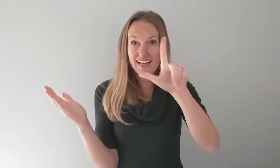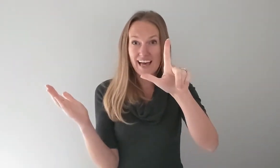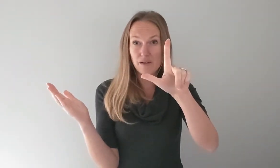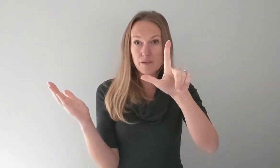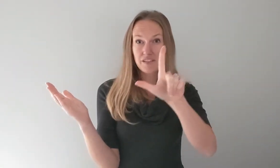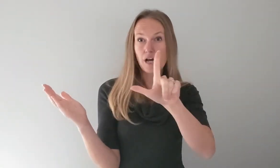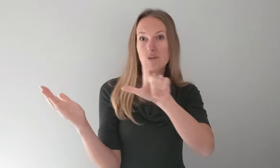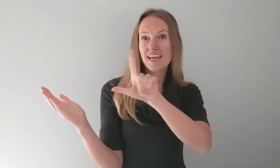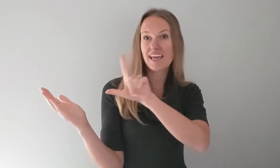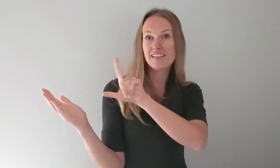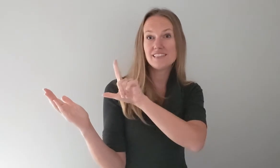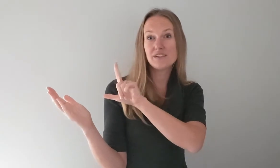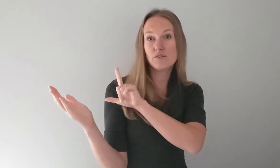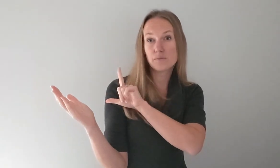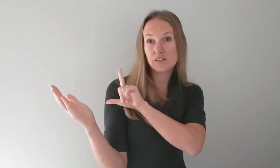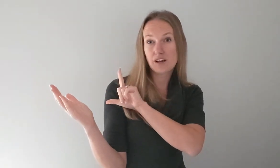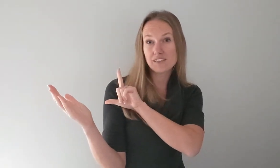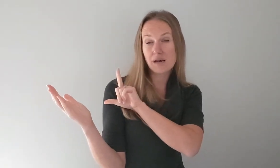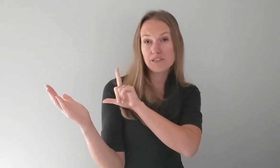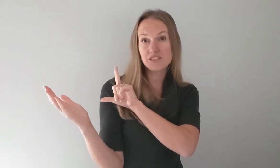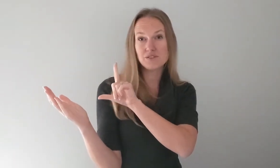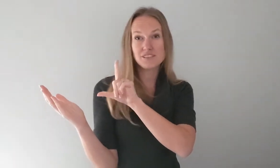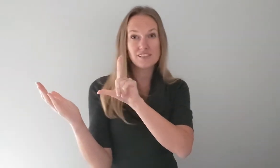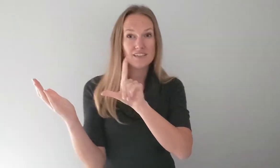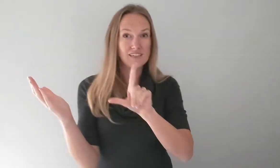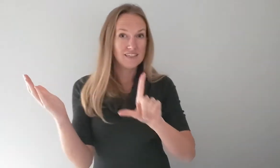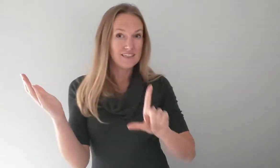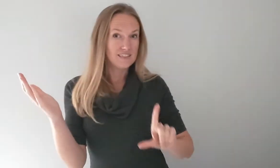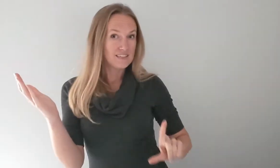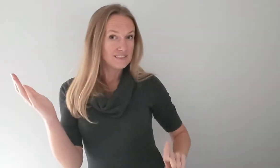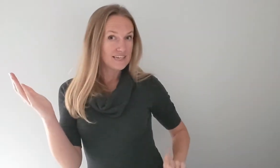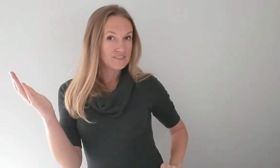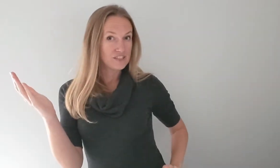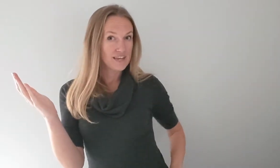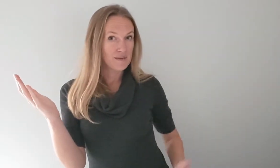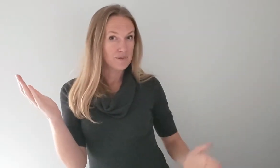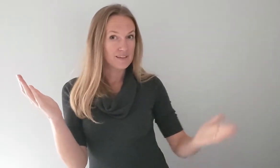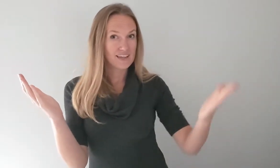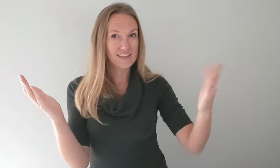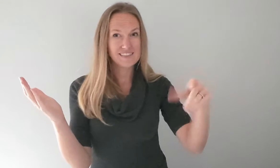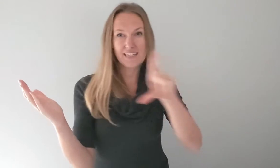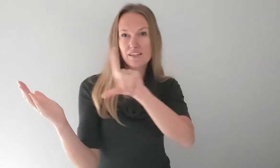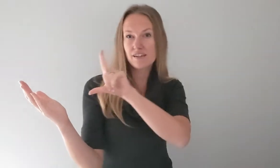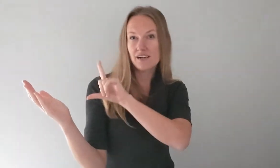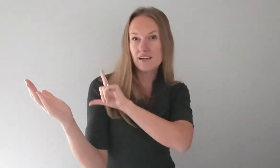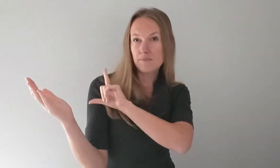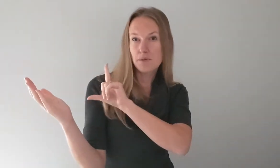L with your dominant hand and go from your non-dominant shoulder down to your hip. Okay, it's like you're mimicking